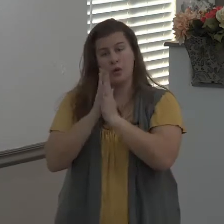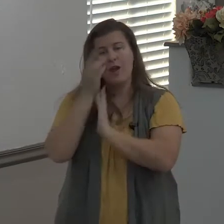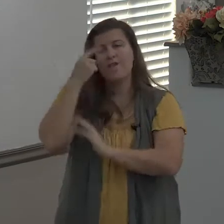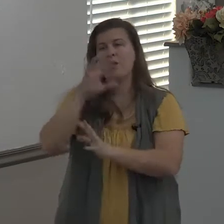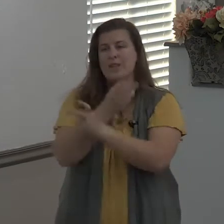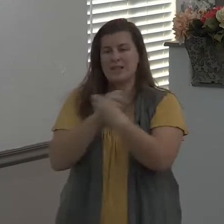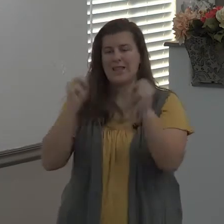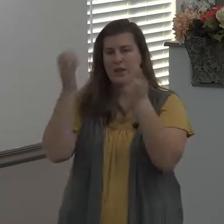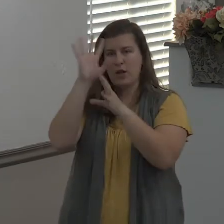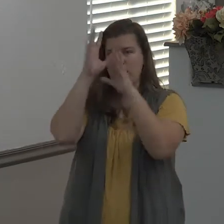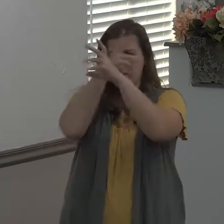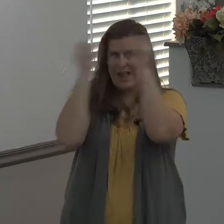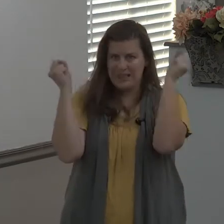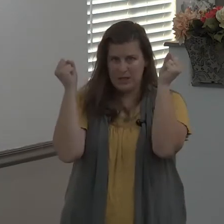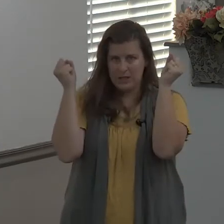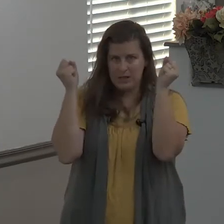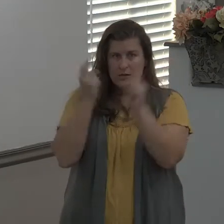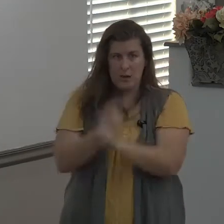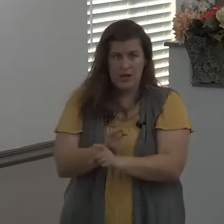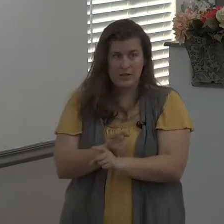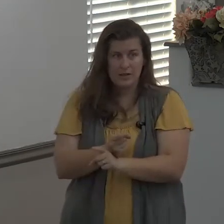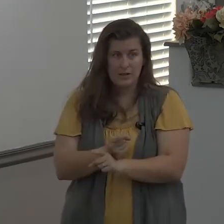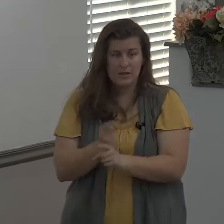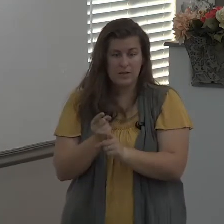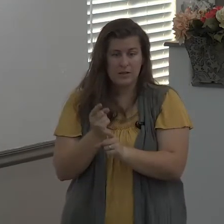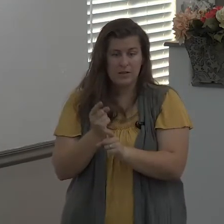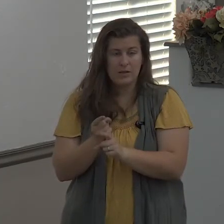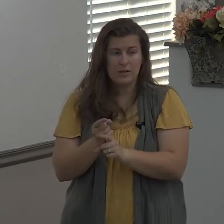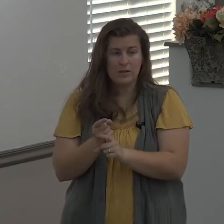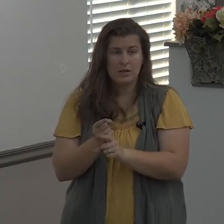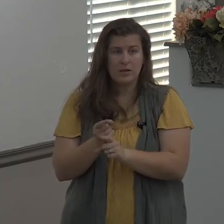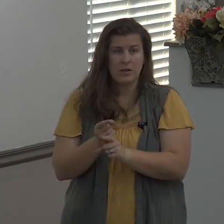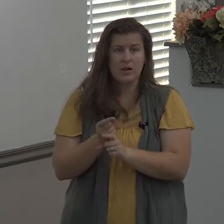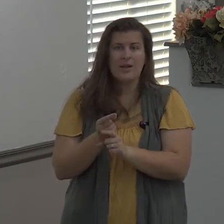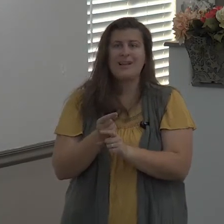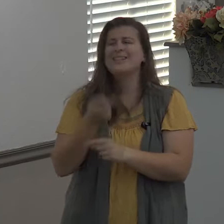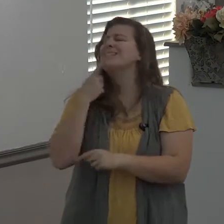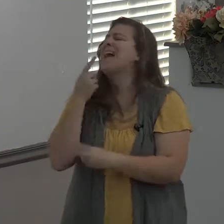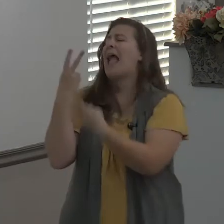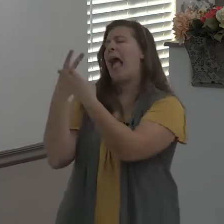Just like you on your prayer sheet, you're praying for the salvation of our president.